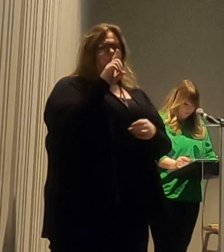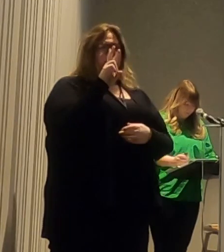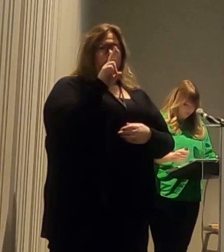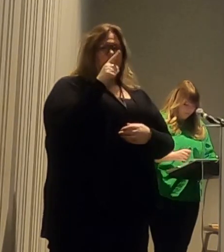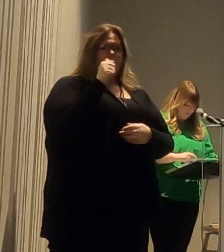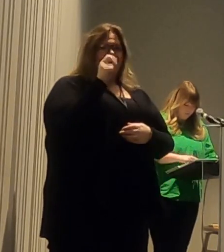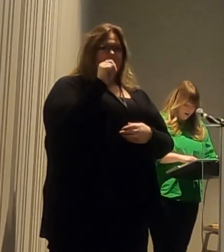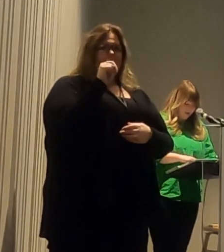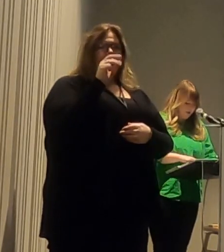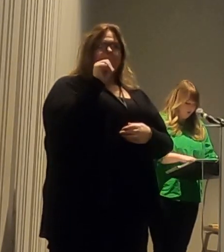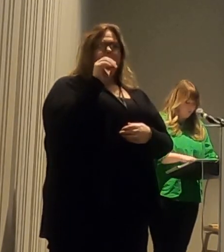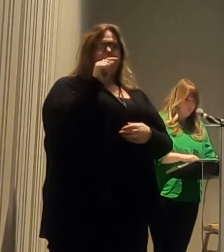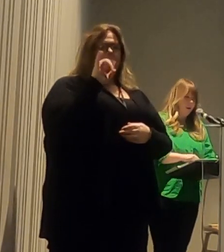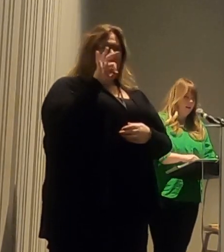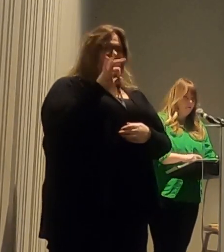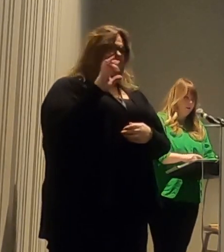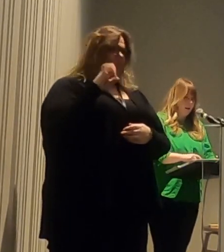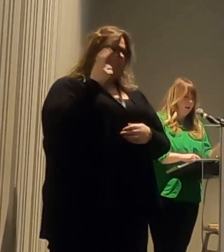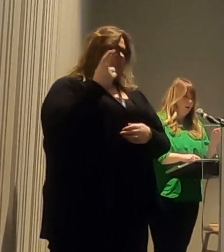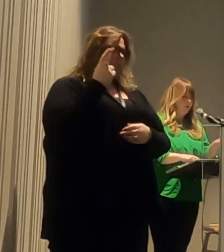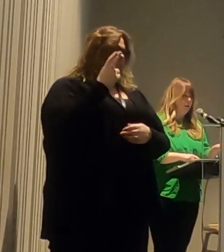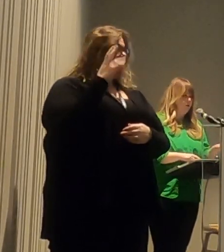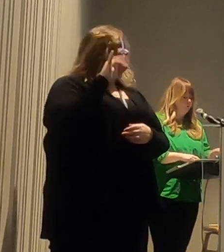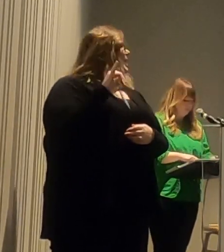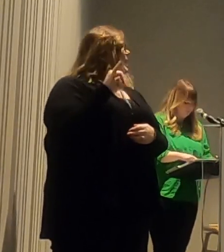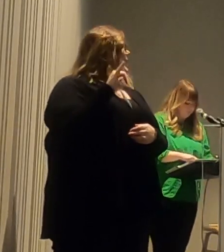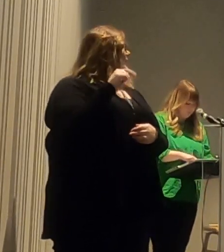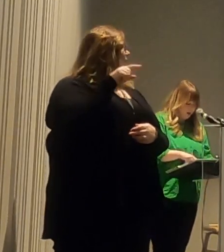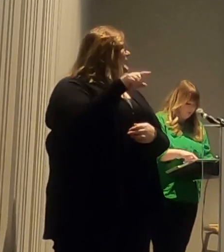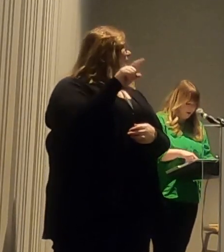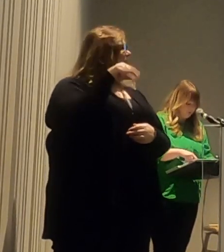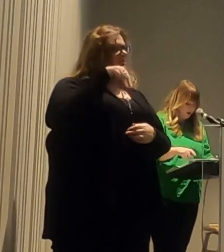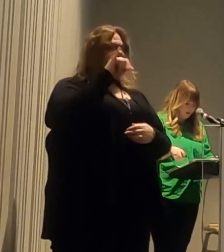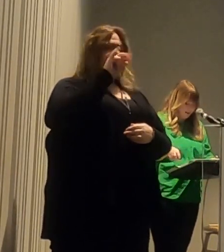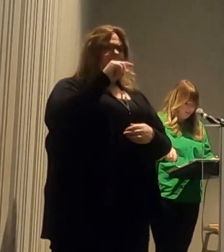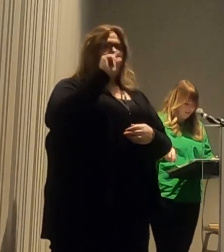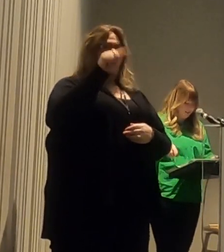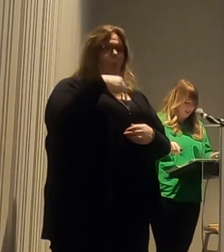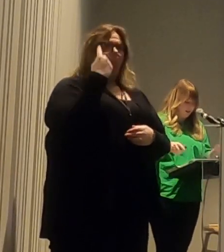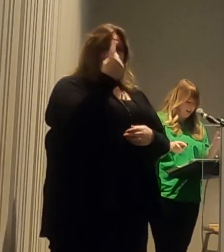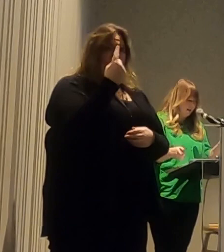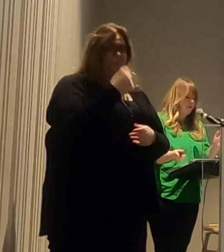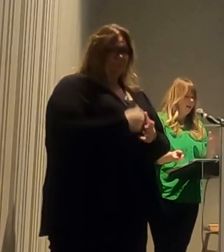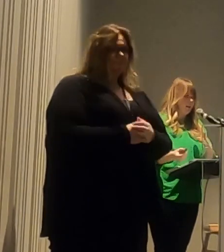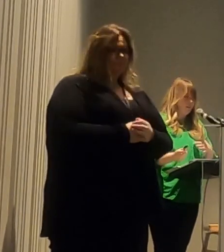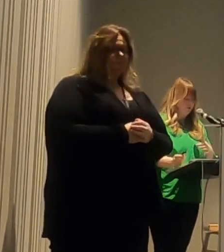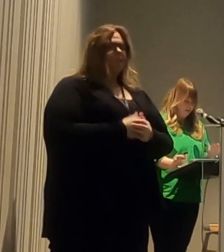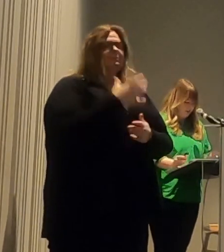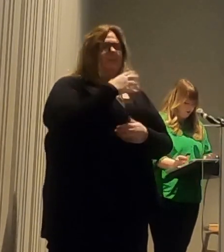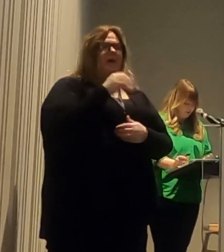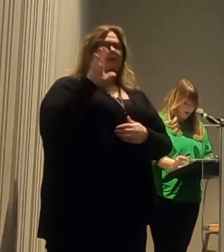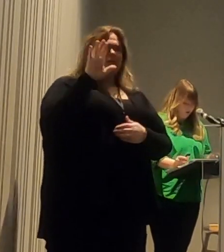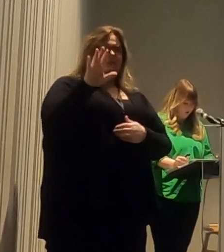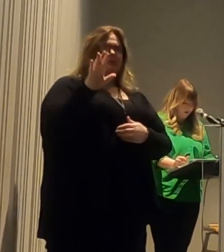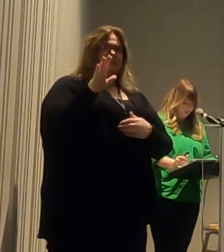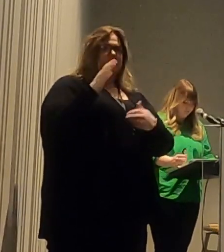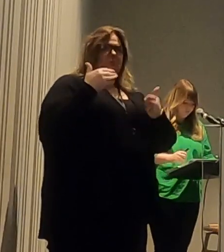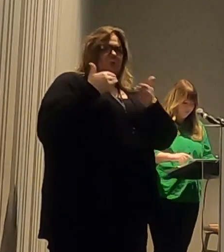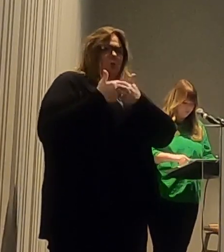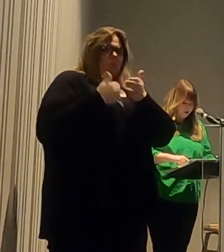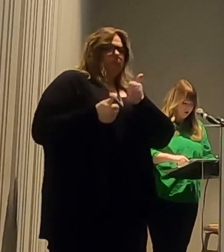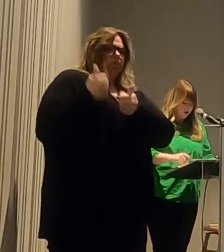motif. And that was worn by him and him alone, as well as him and his very close high